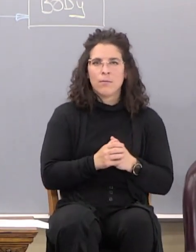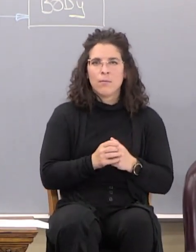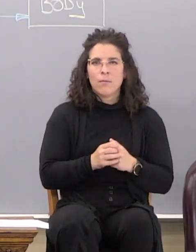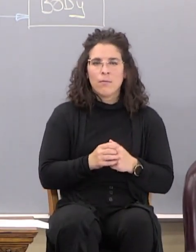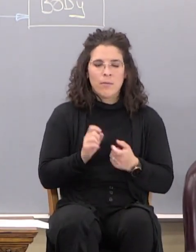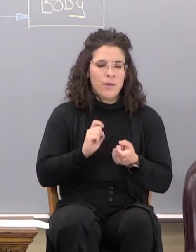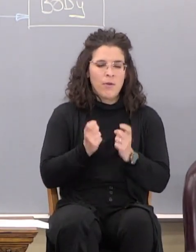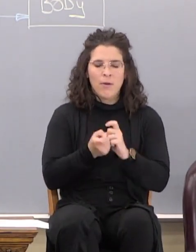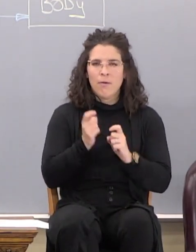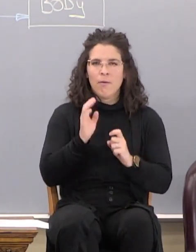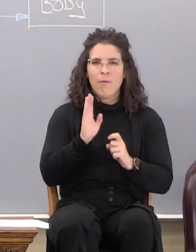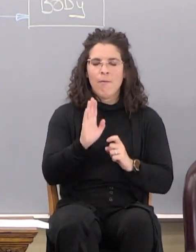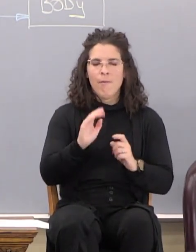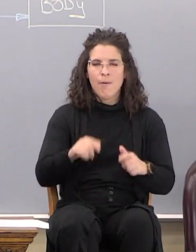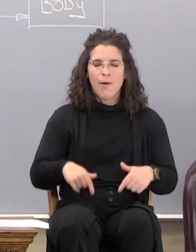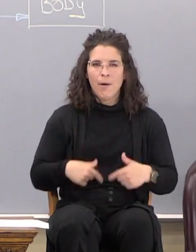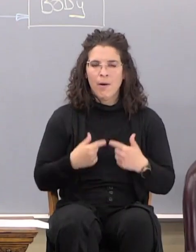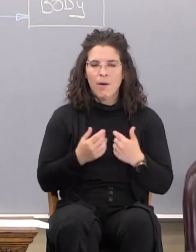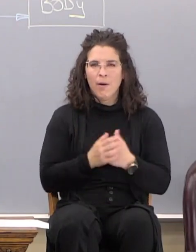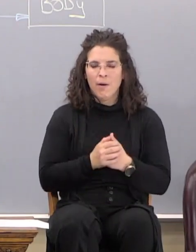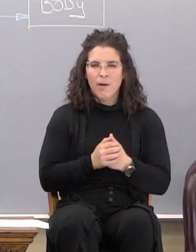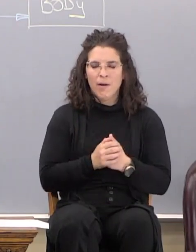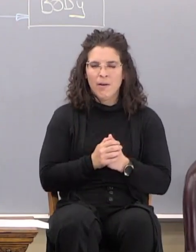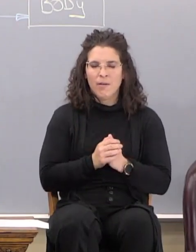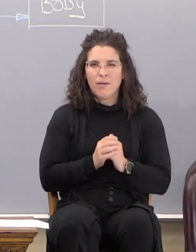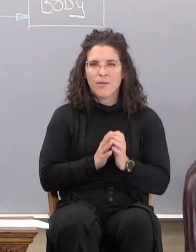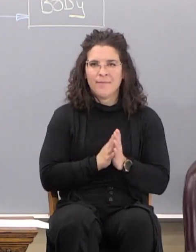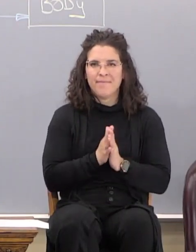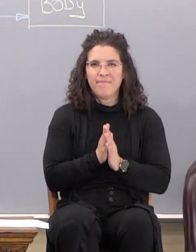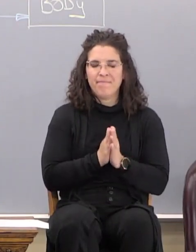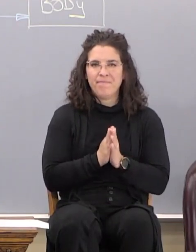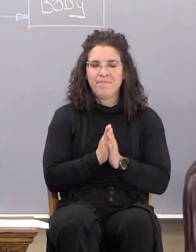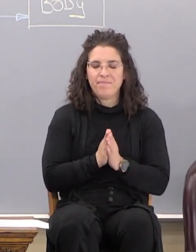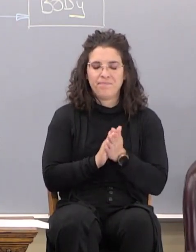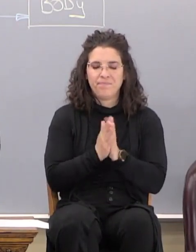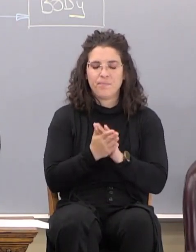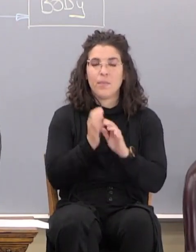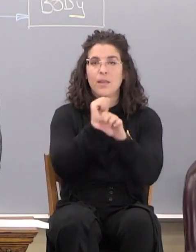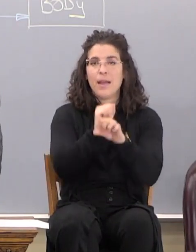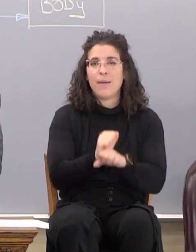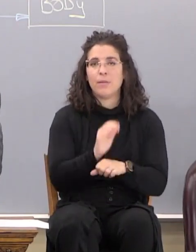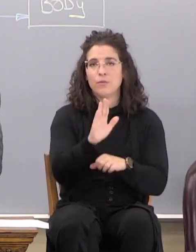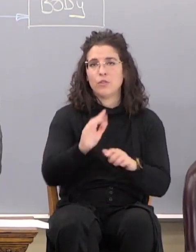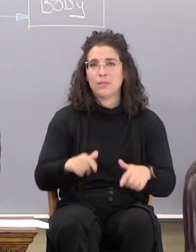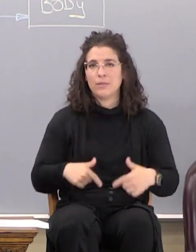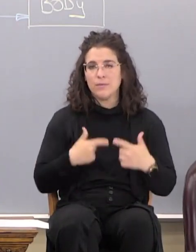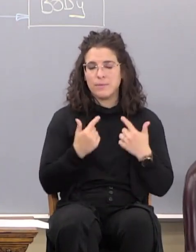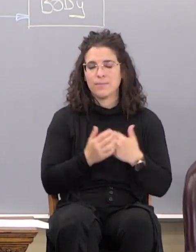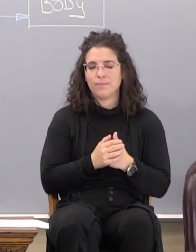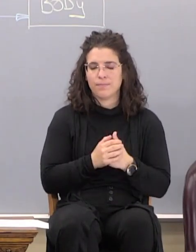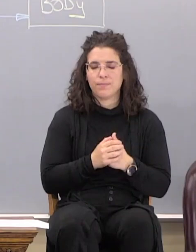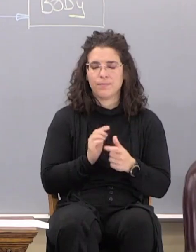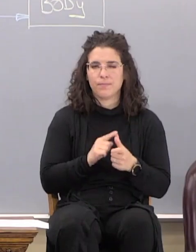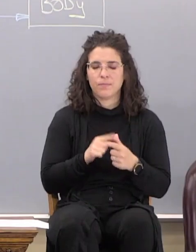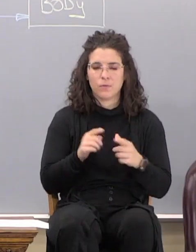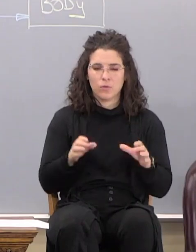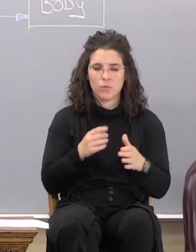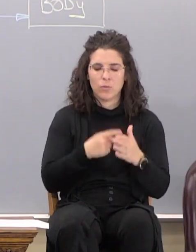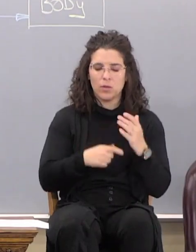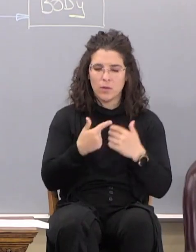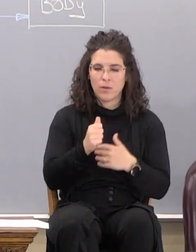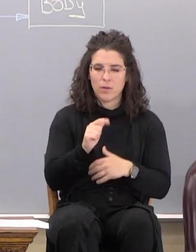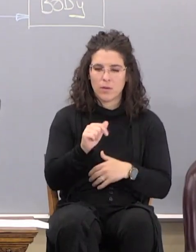it transforms your conduct. And it becomes the habit of your life. And then you do what Galatians, he